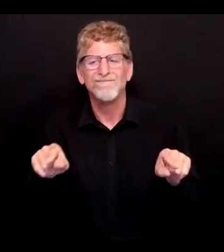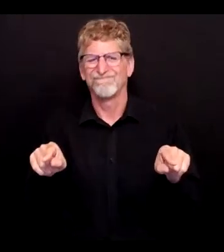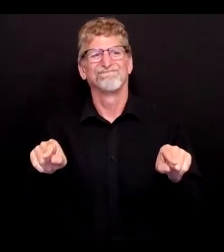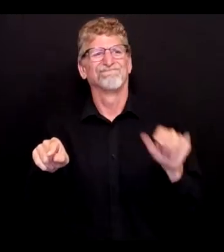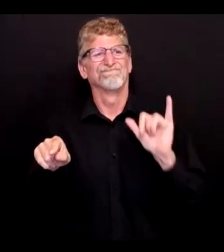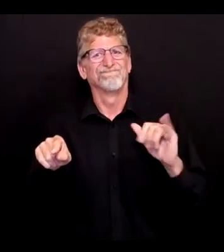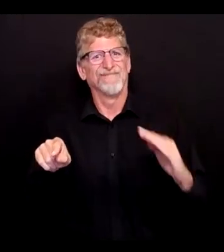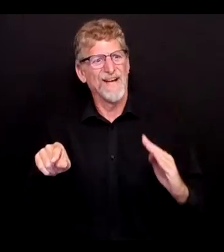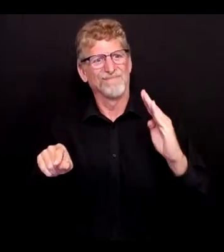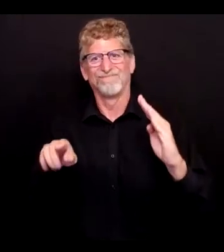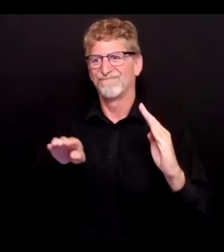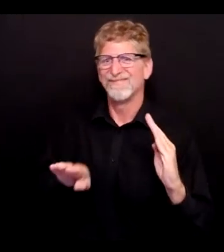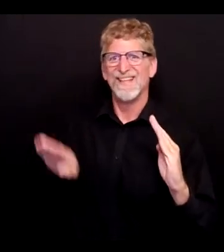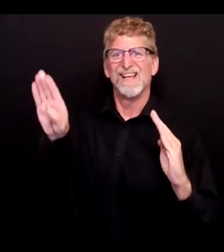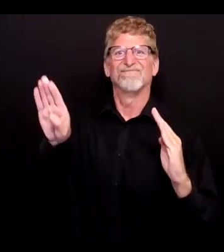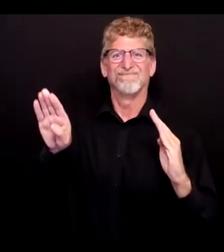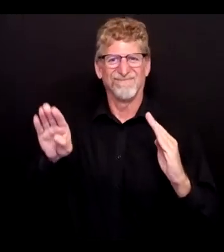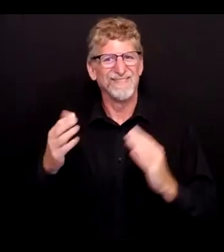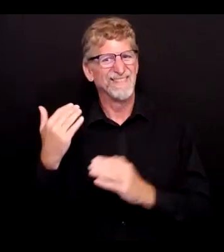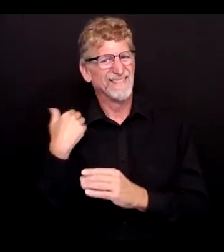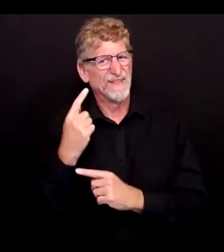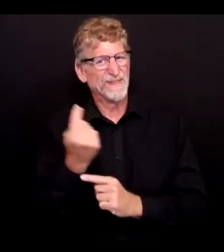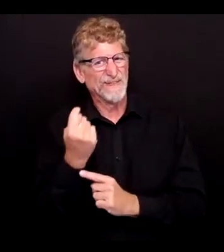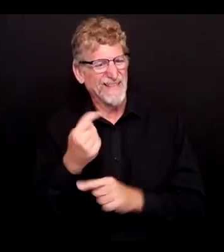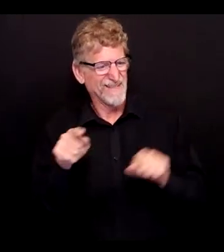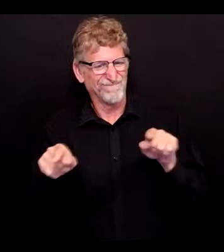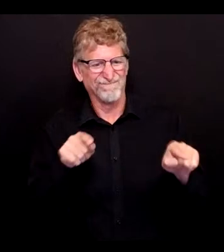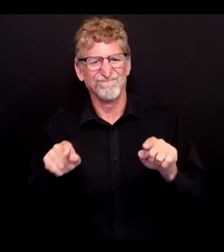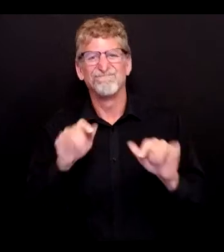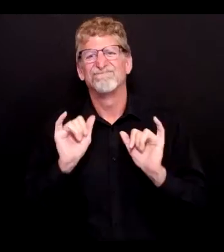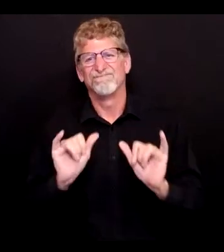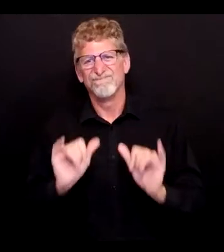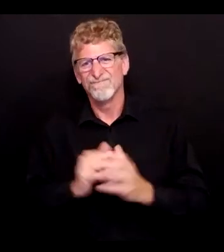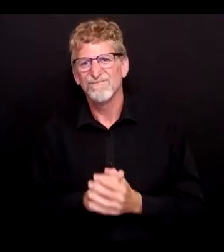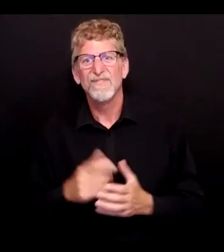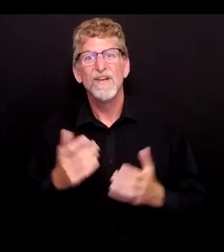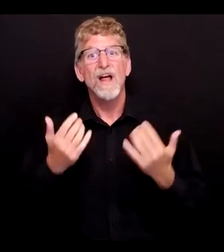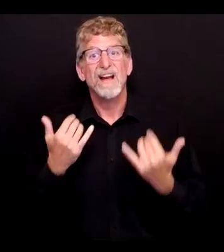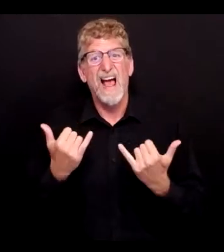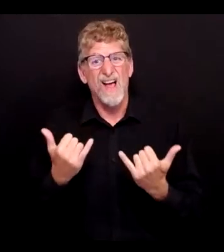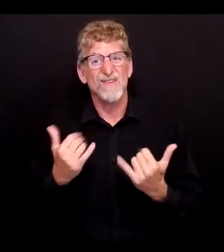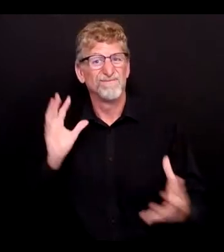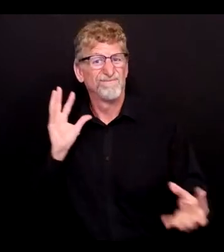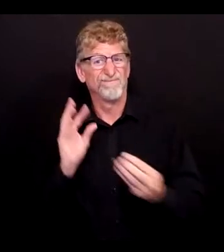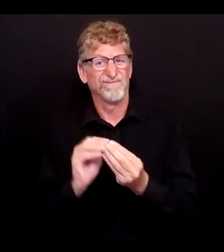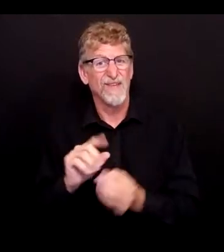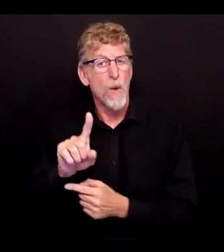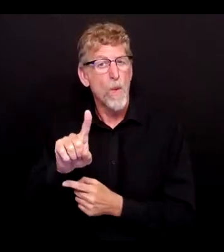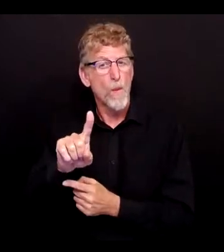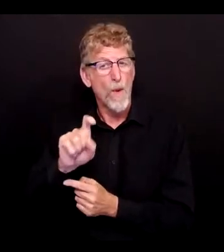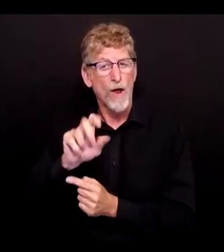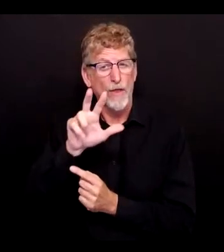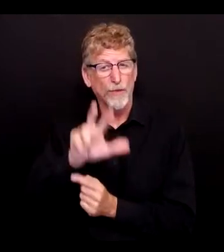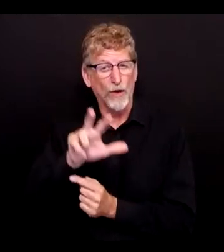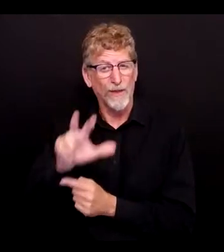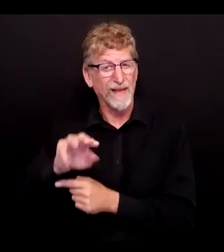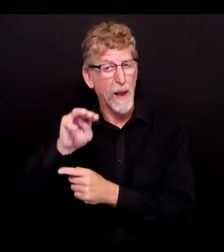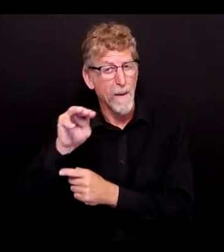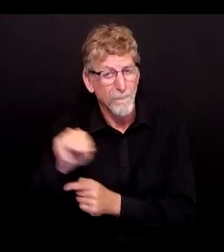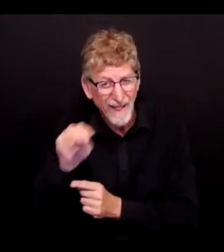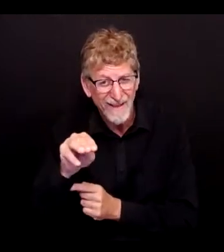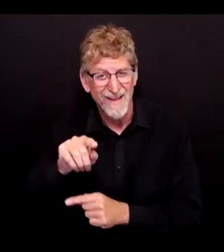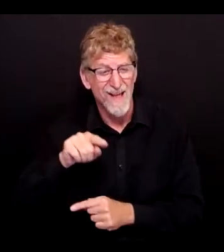on Tuesday. So we're over 133 million cases around the world with